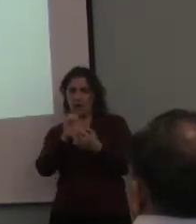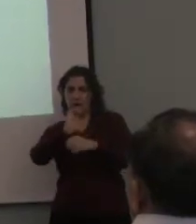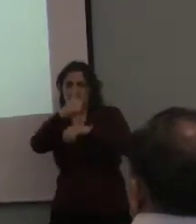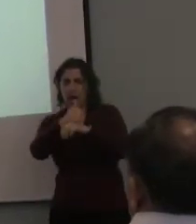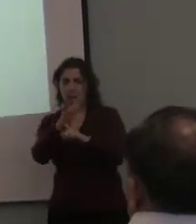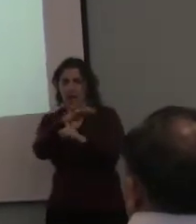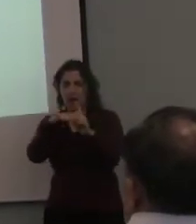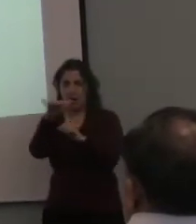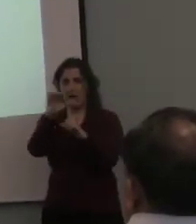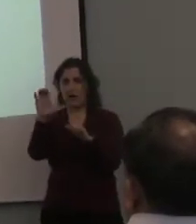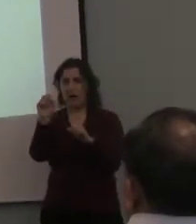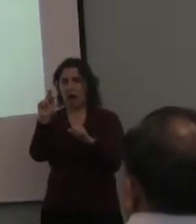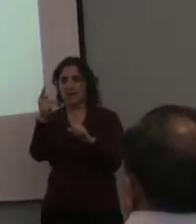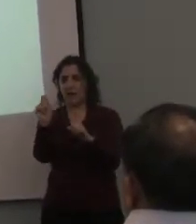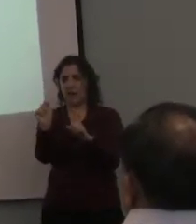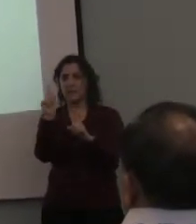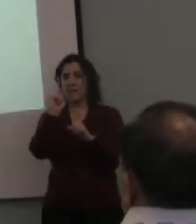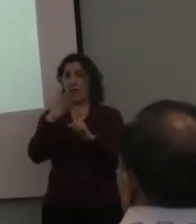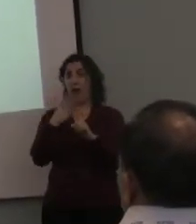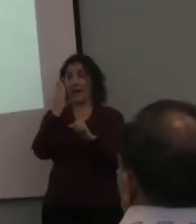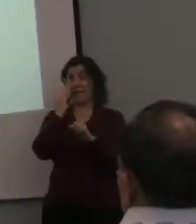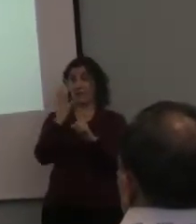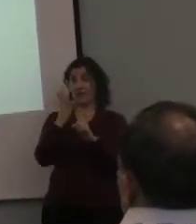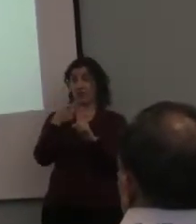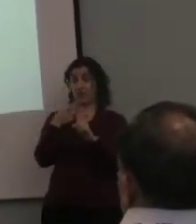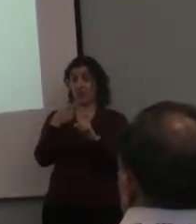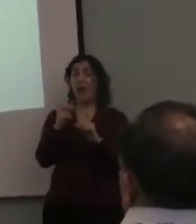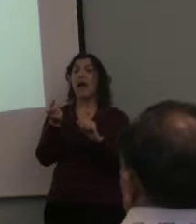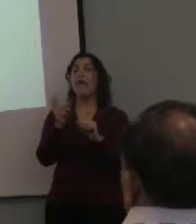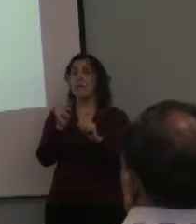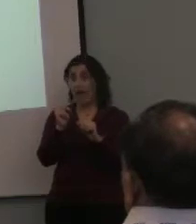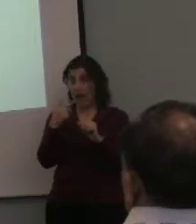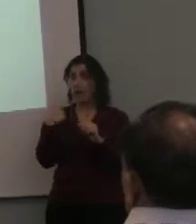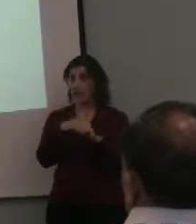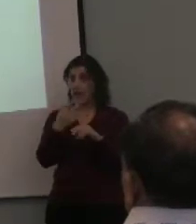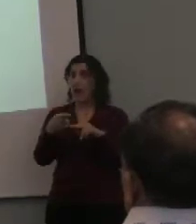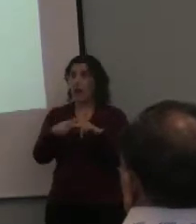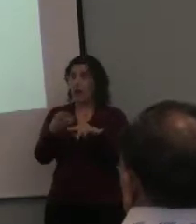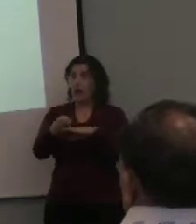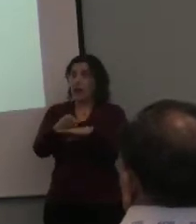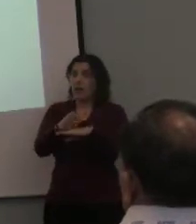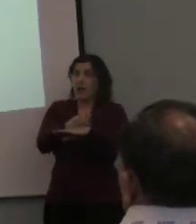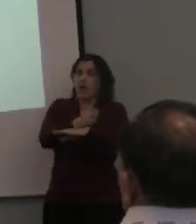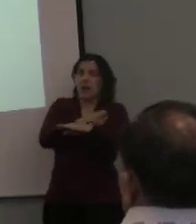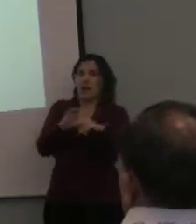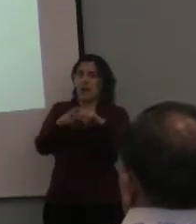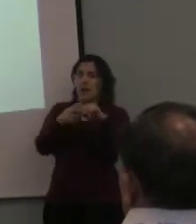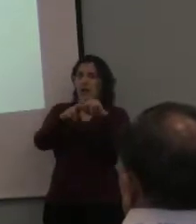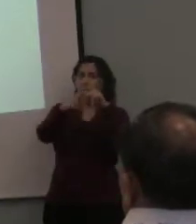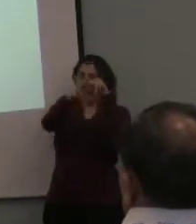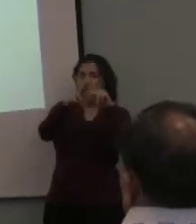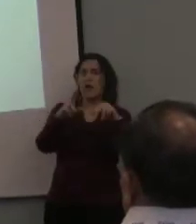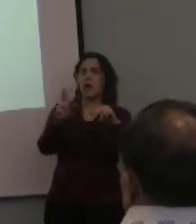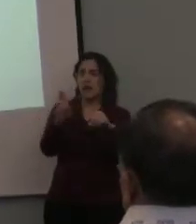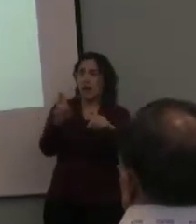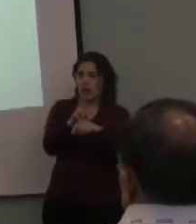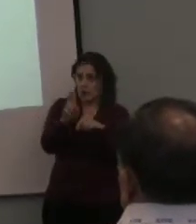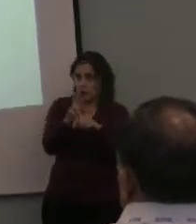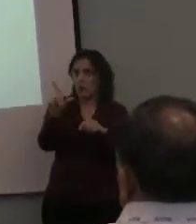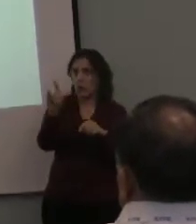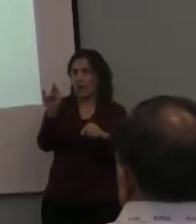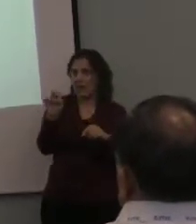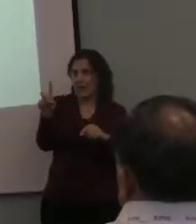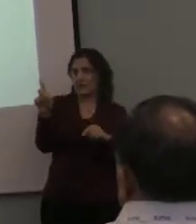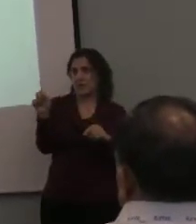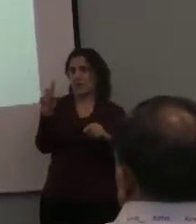right now? We will end up at the point where we can use linked data for all the